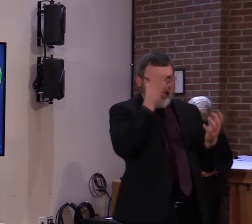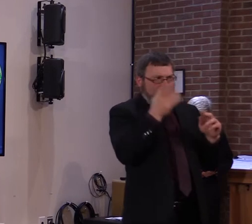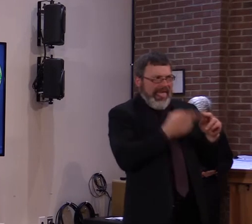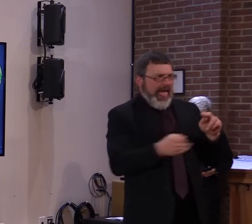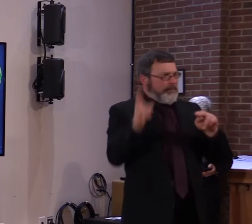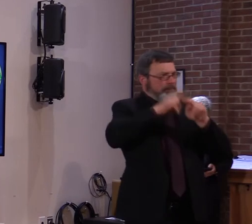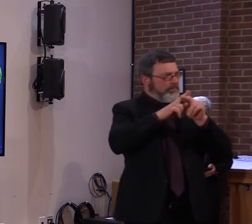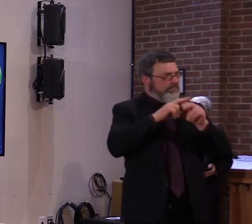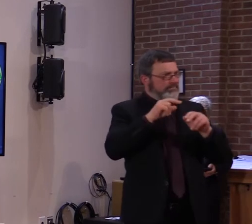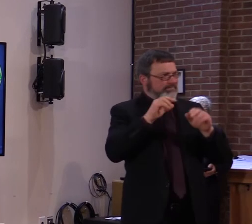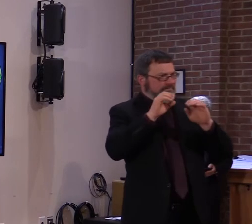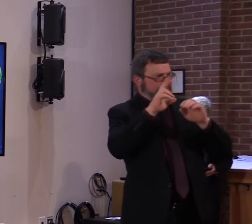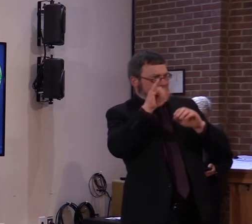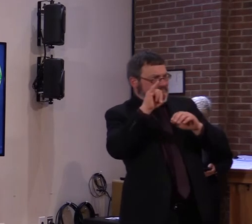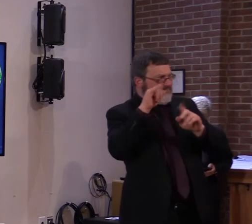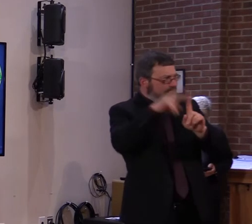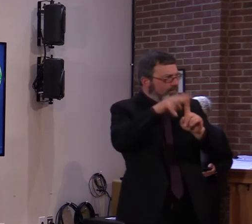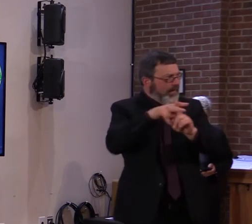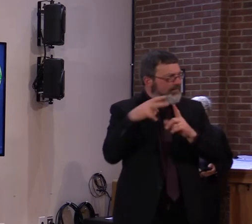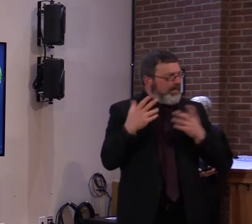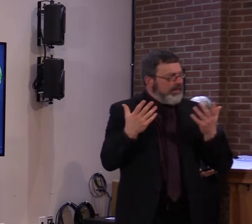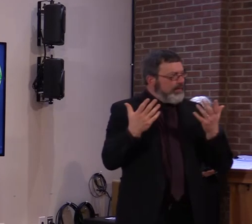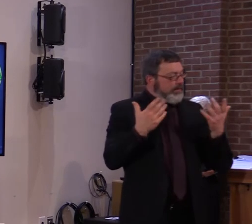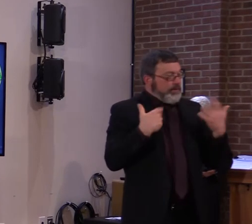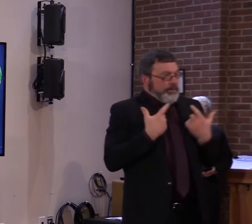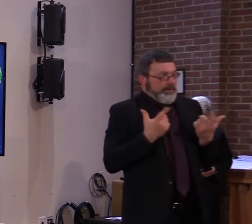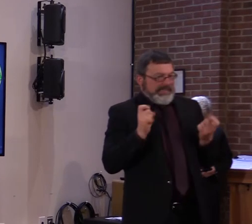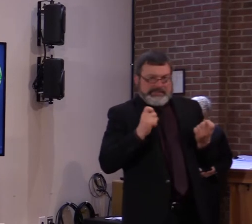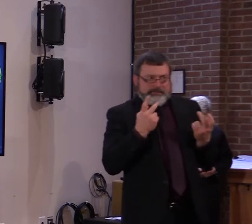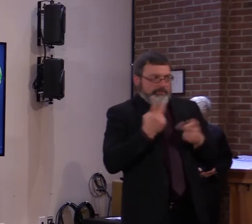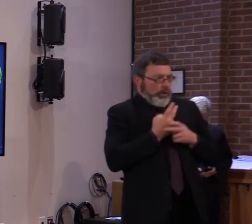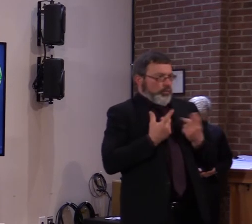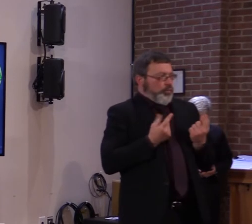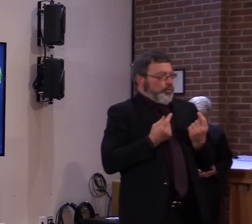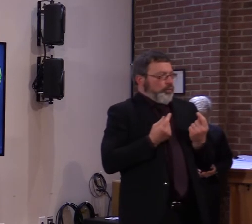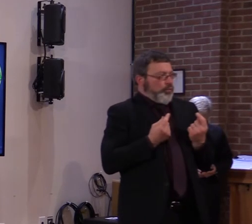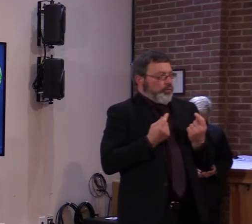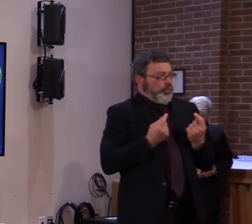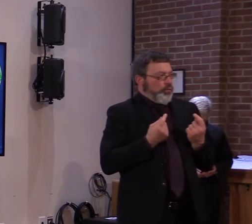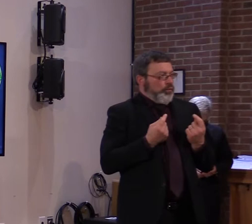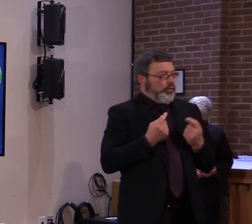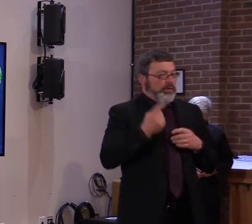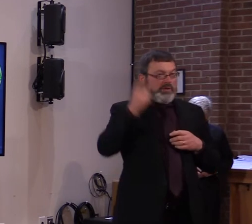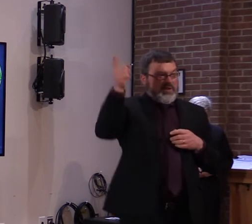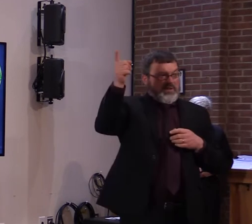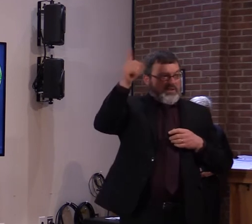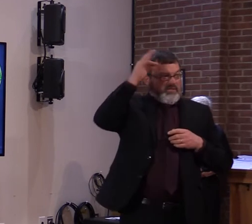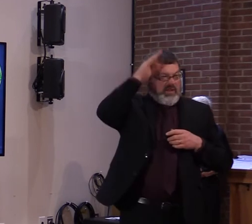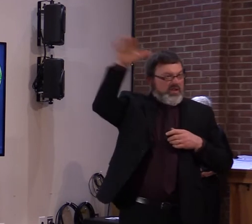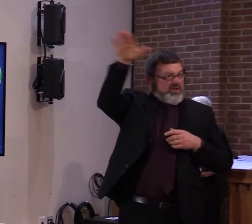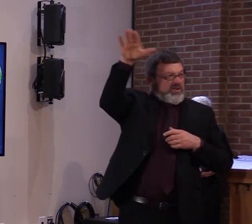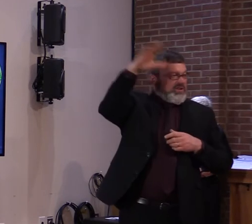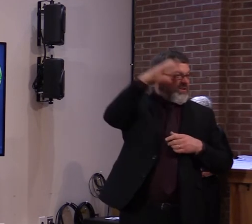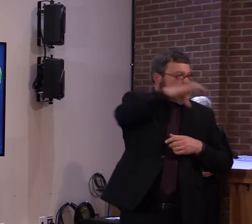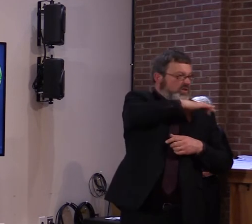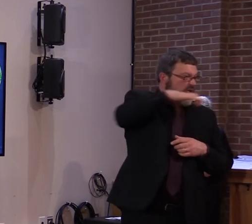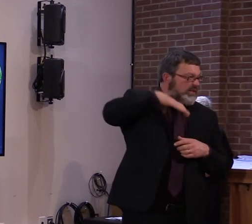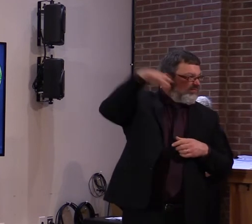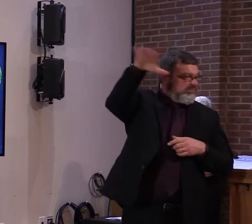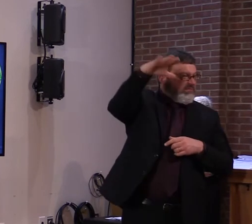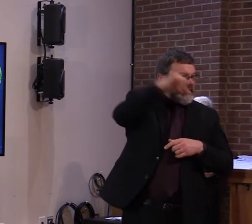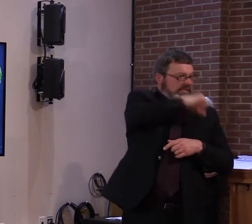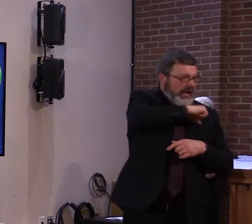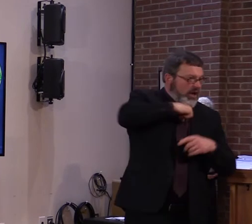we can do about it with our congressional delegation. But we need Congress to act. We need to have them act on something. And this,